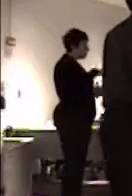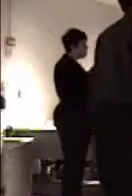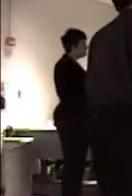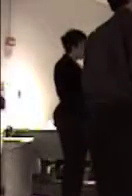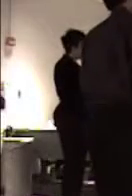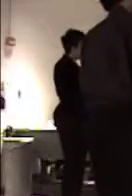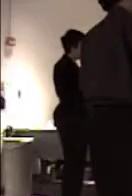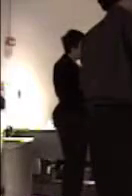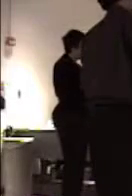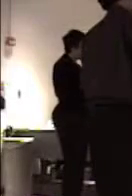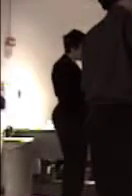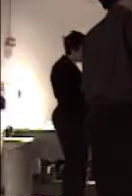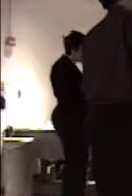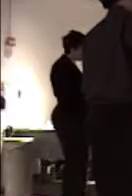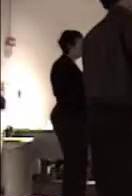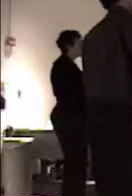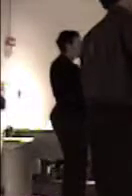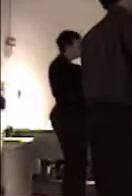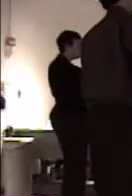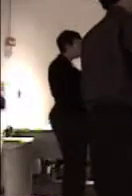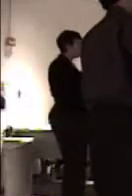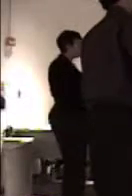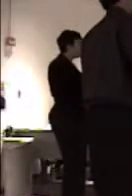squat, you'll be fine.